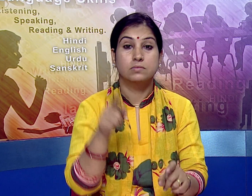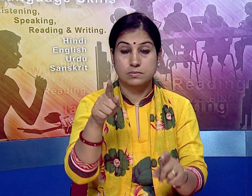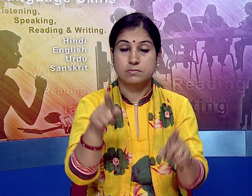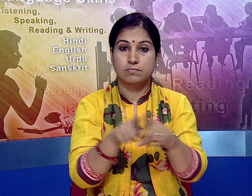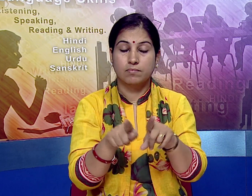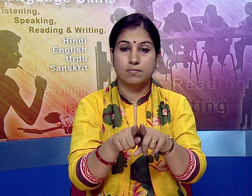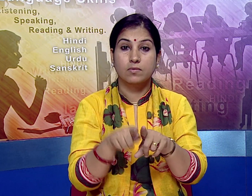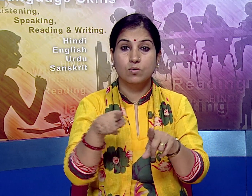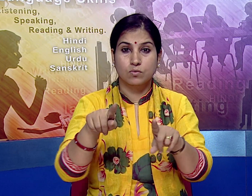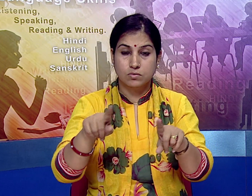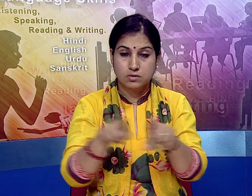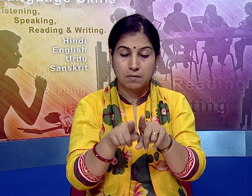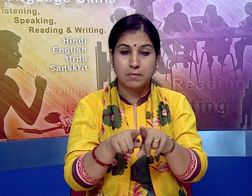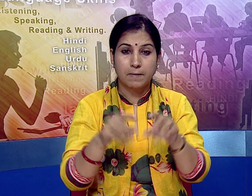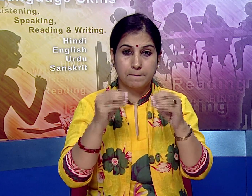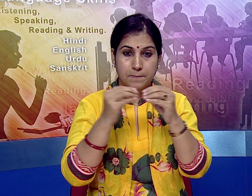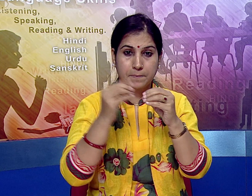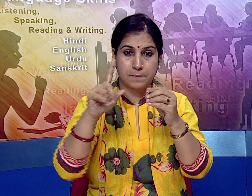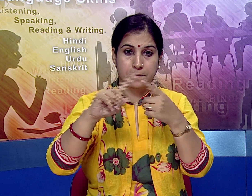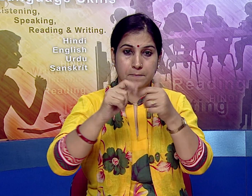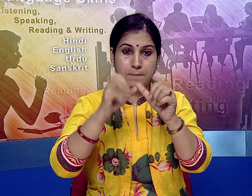You can also bleach the stain